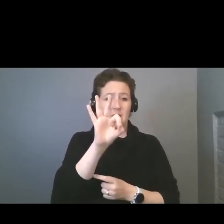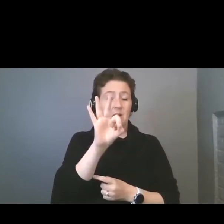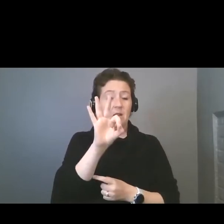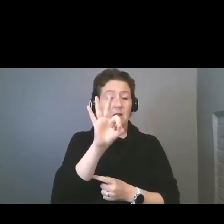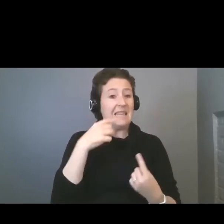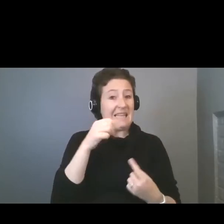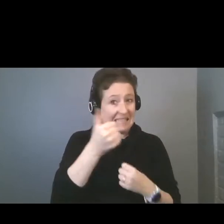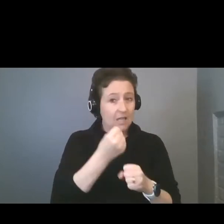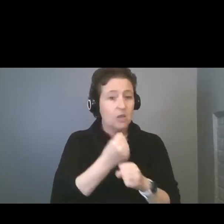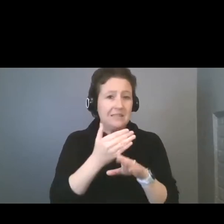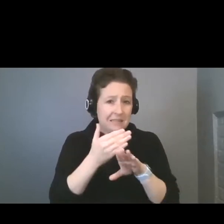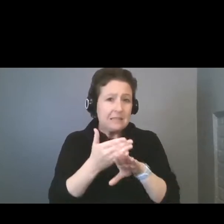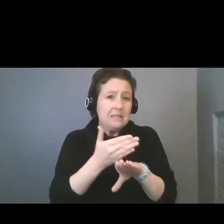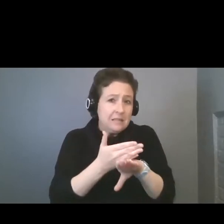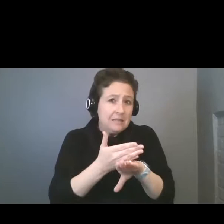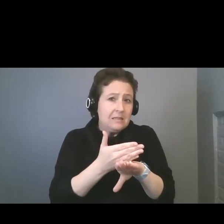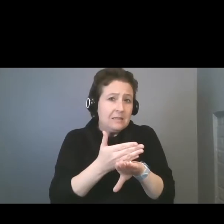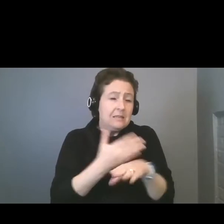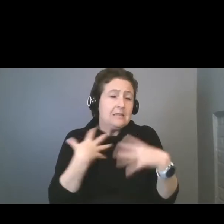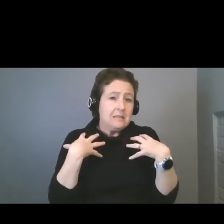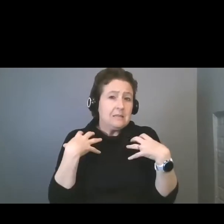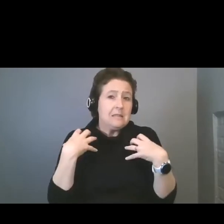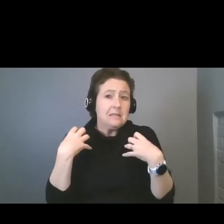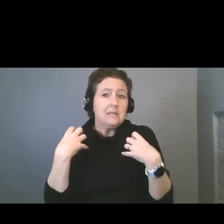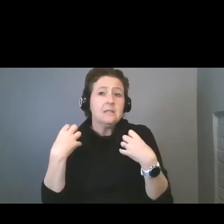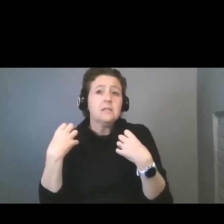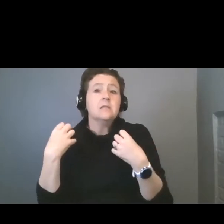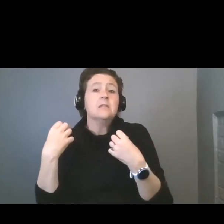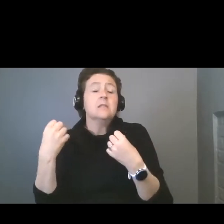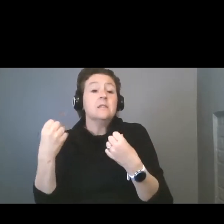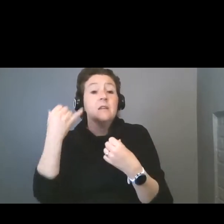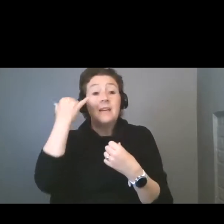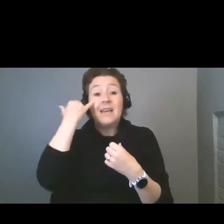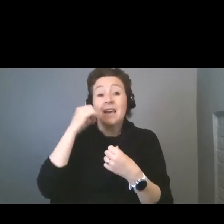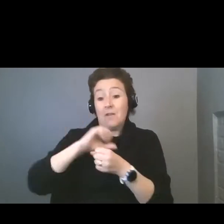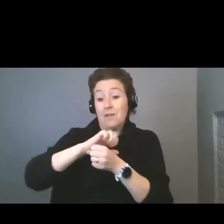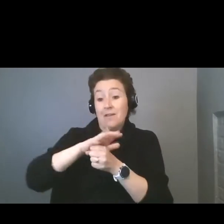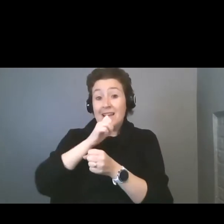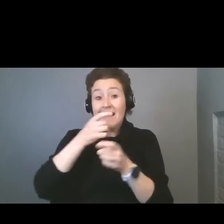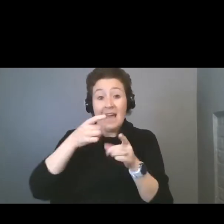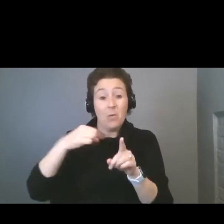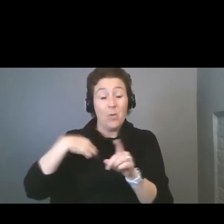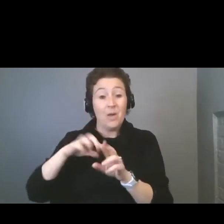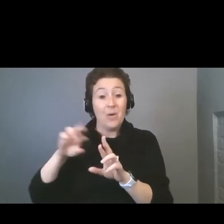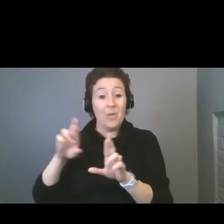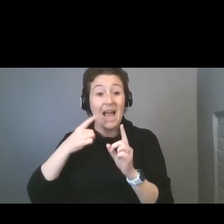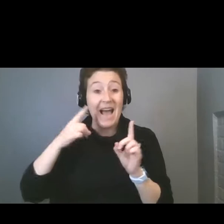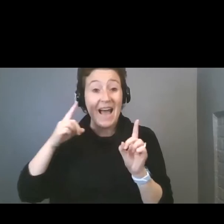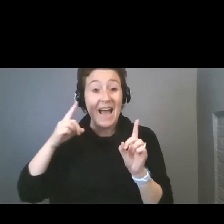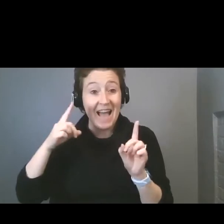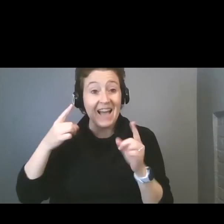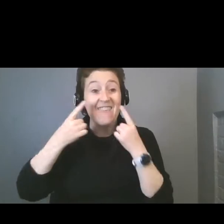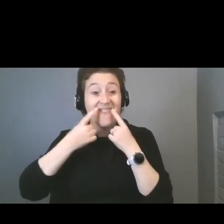recession. Had COVID not happened, we were just ready to announce this year that we had finally gotten